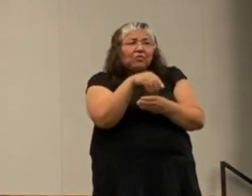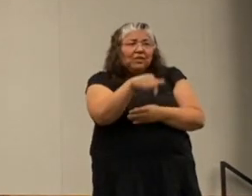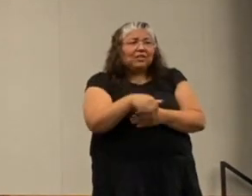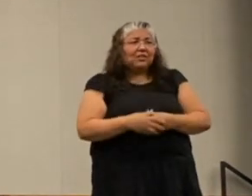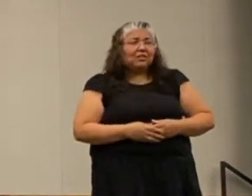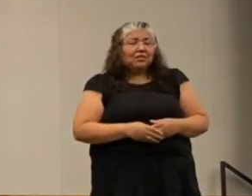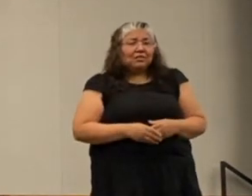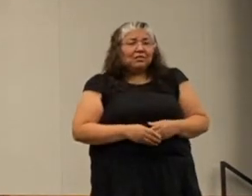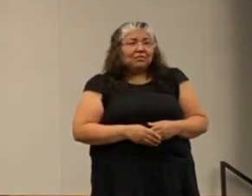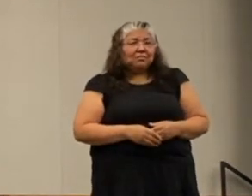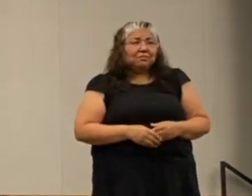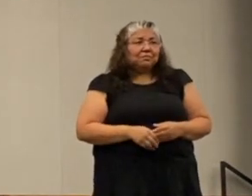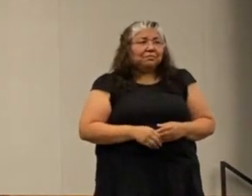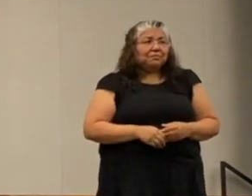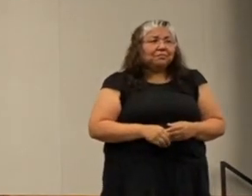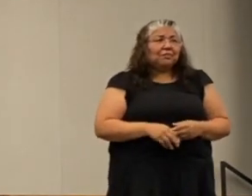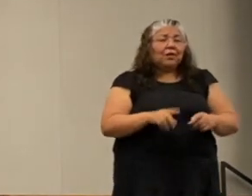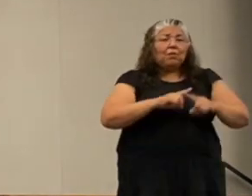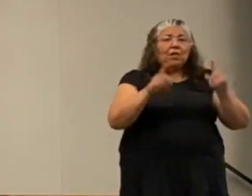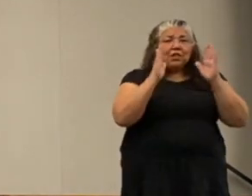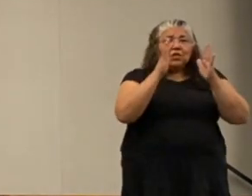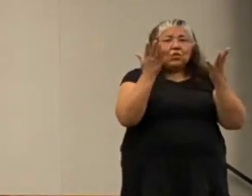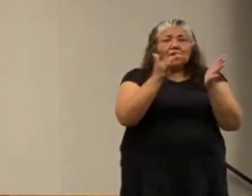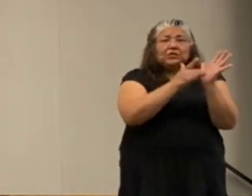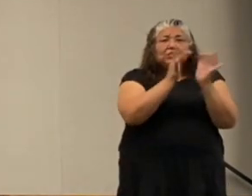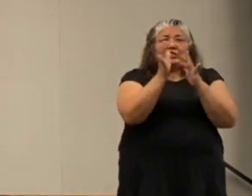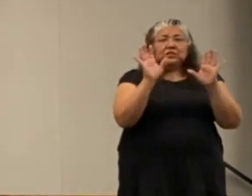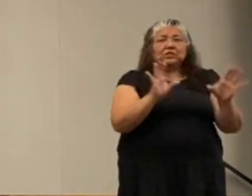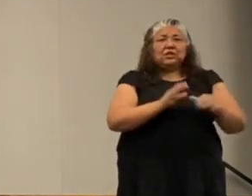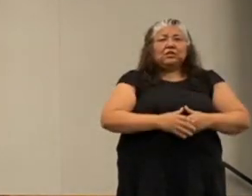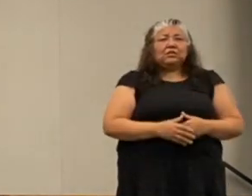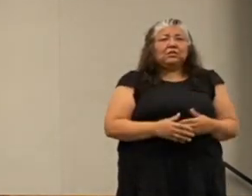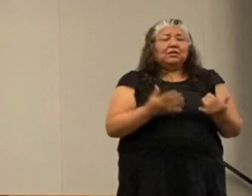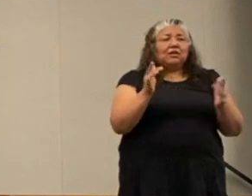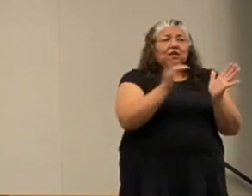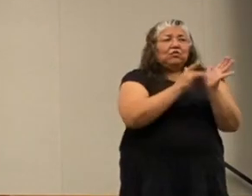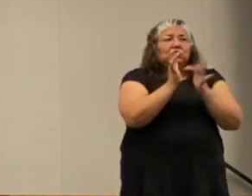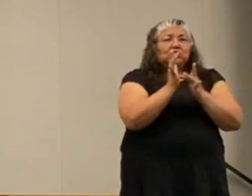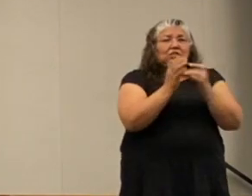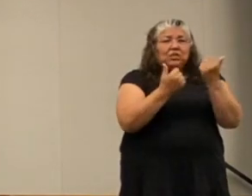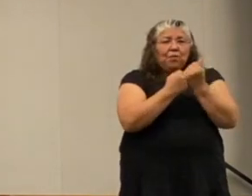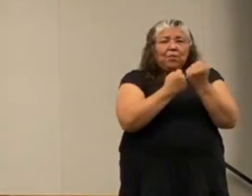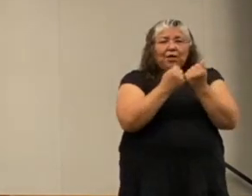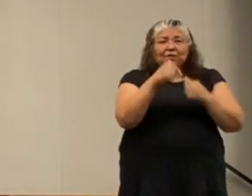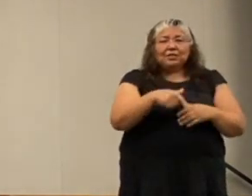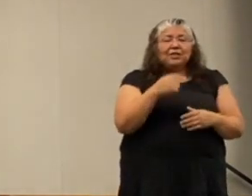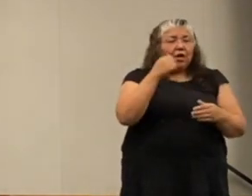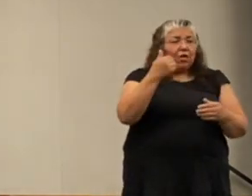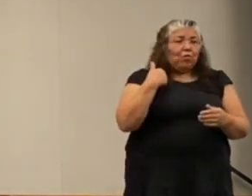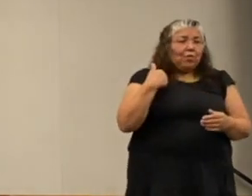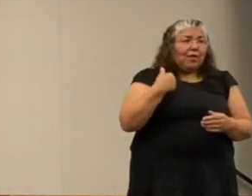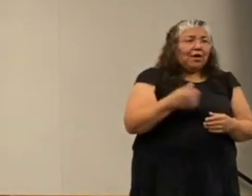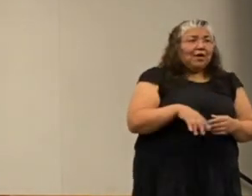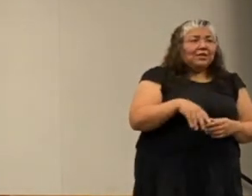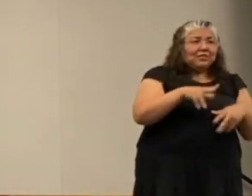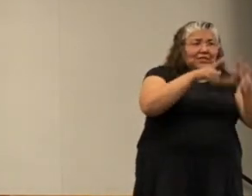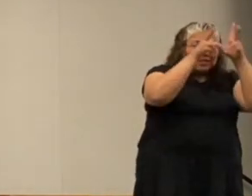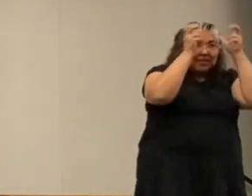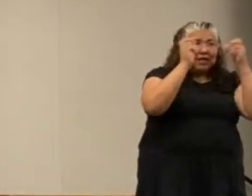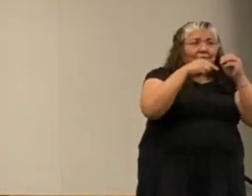But listen to what Jesus does. Jesus backs this command up. And he reminds Satan about